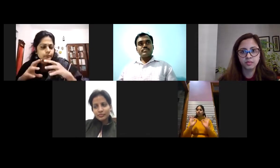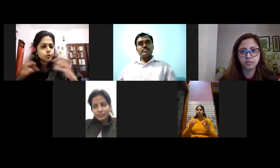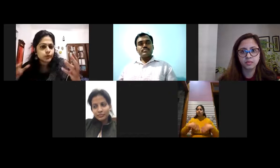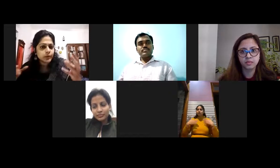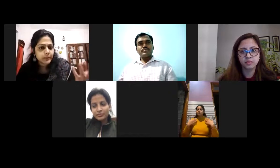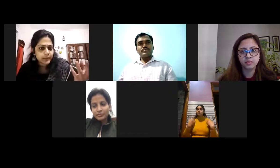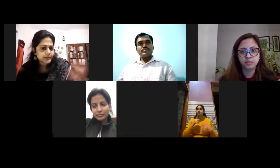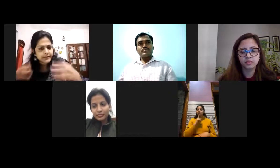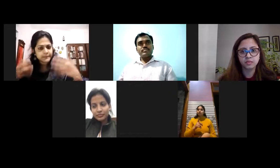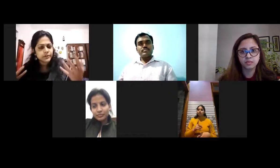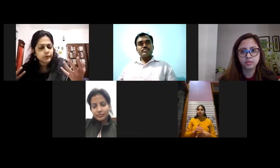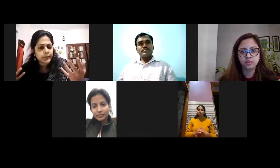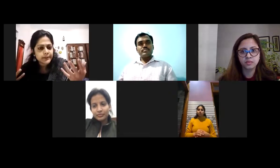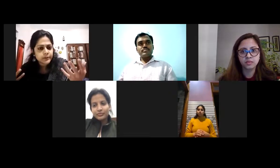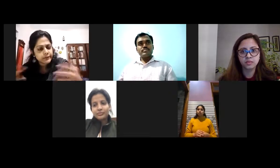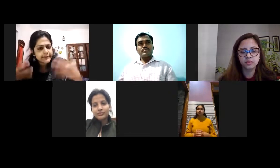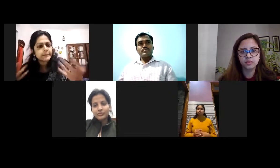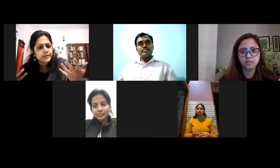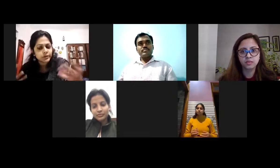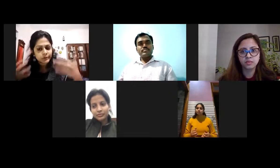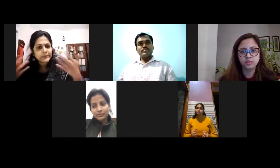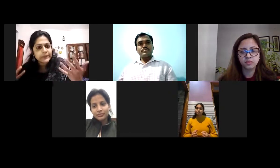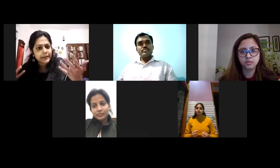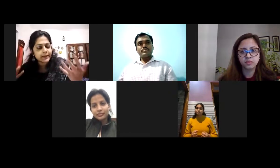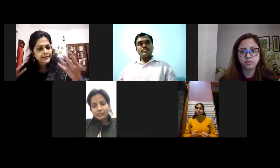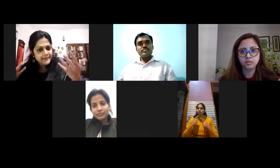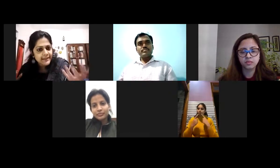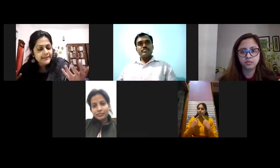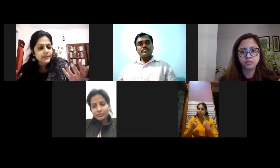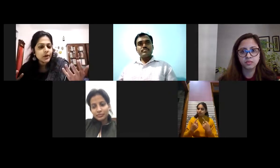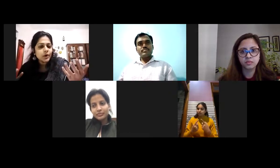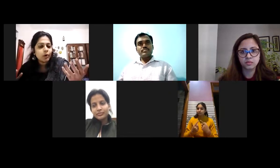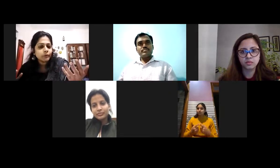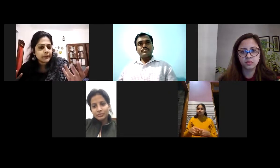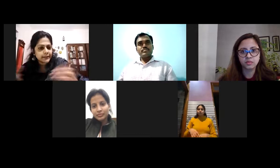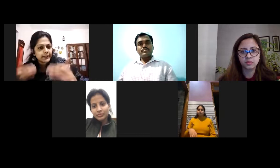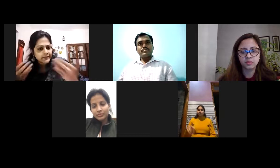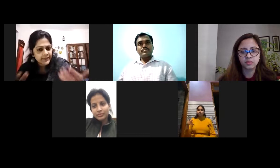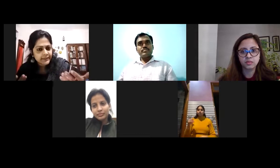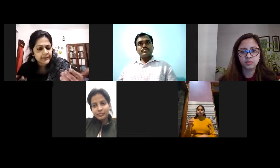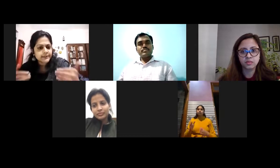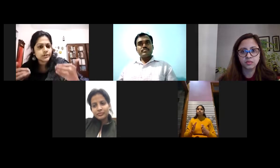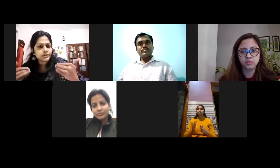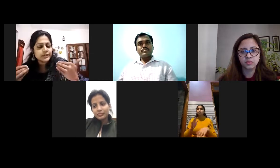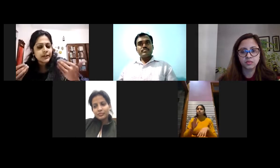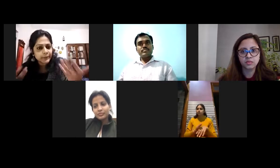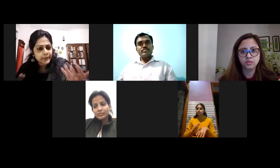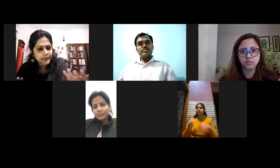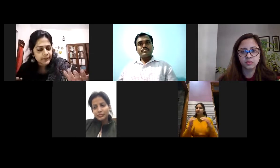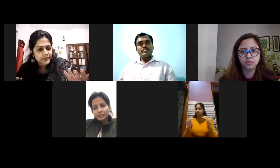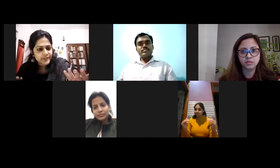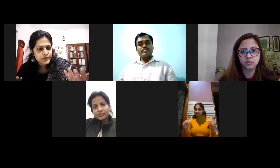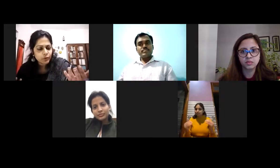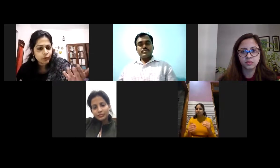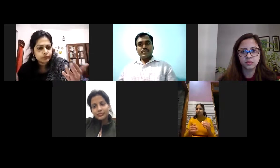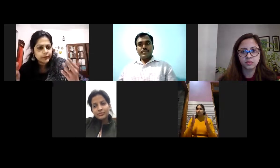it is the bourgeois middle class. This, as much as Flaubert's novel is a commentary on the middle class sense of a particular kind of standardization, a particular kind